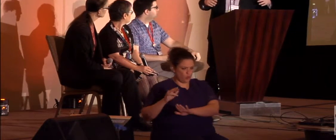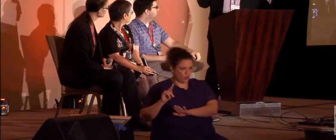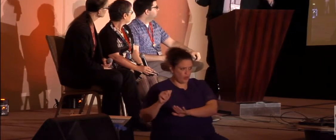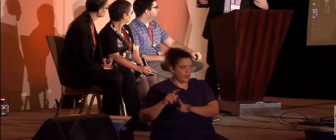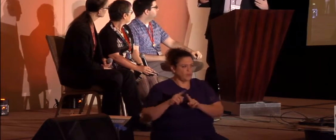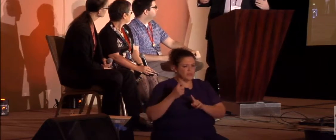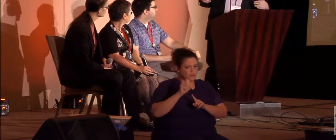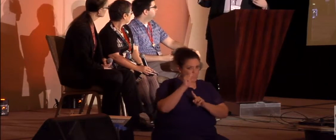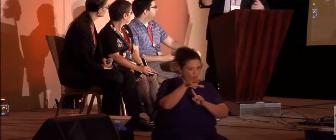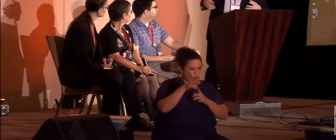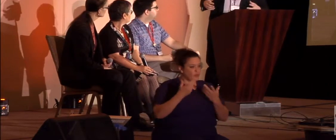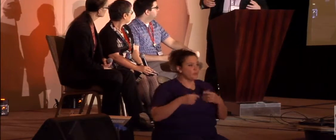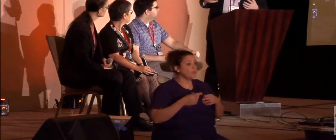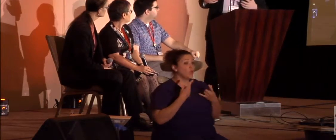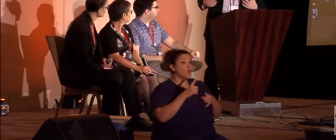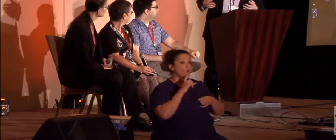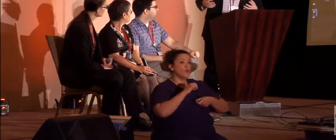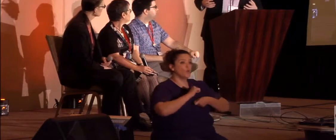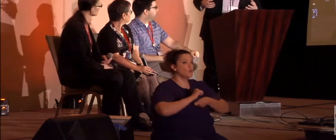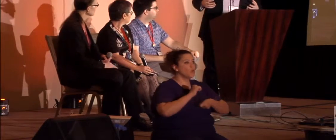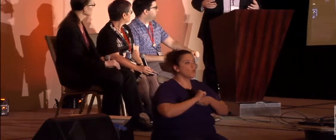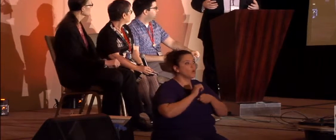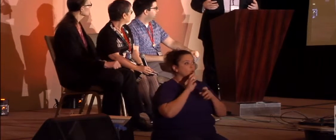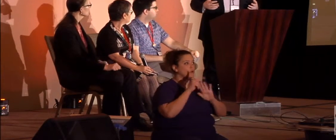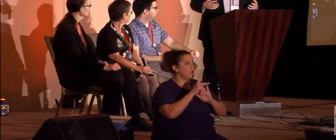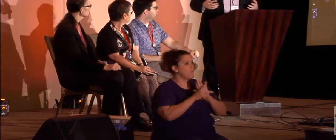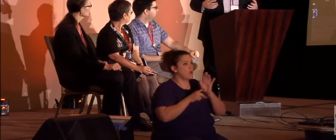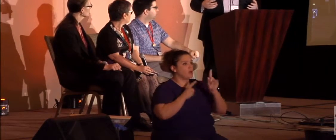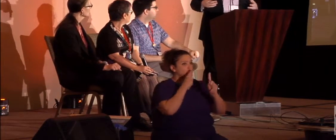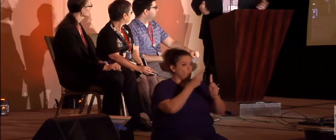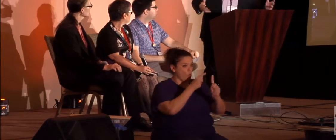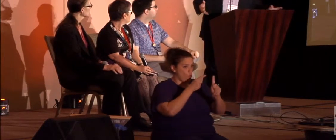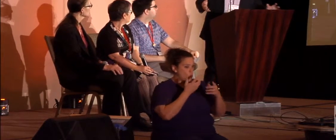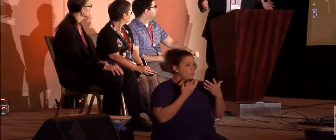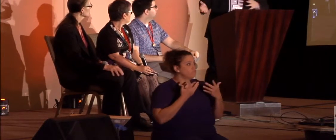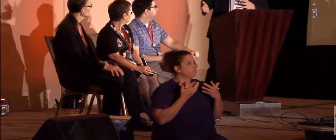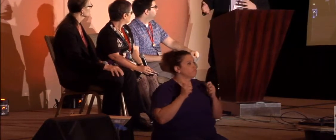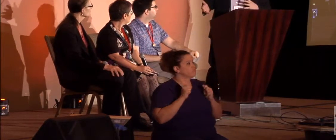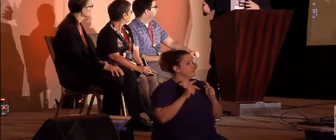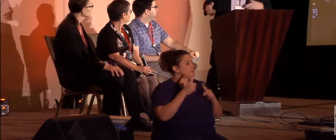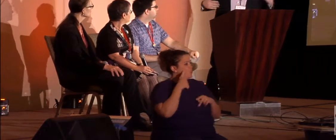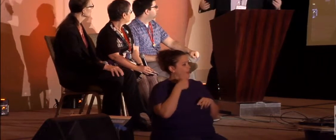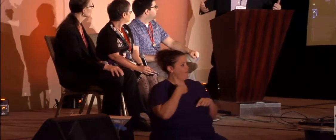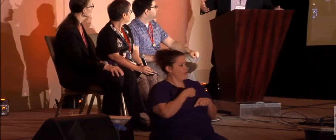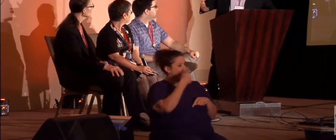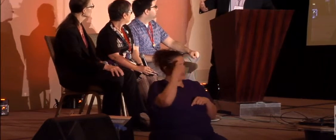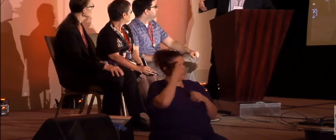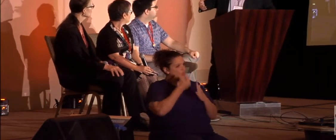When we're working towards some policy goal, it's okay for us, I think, to